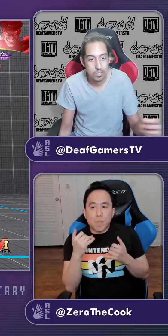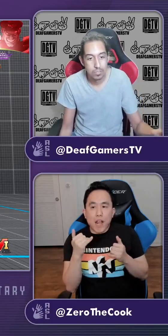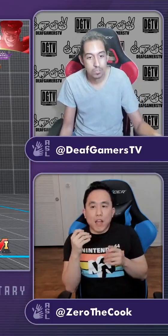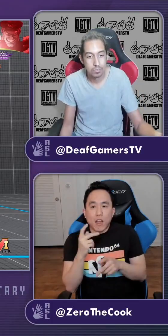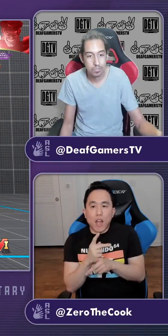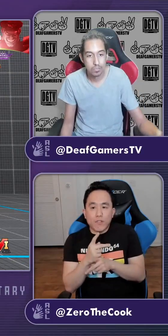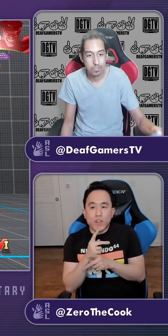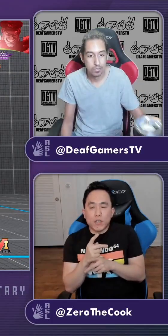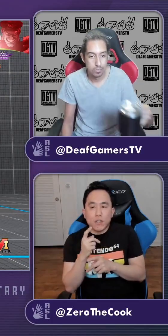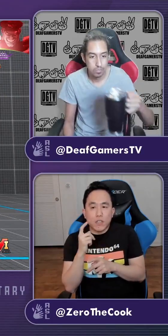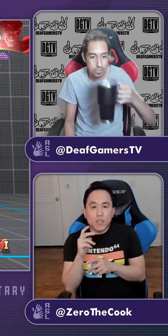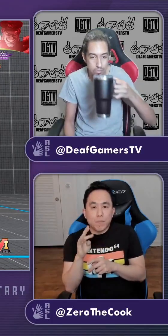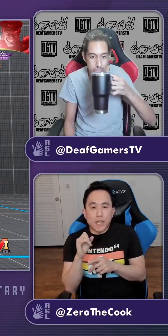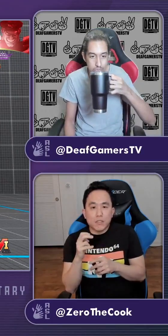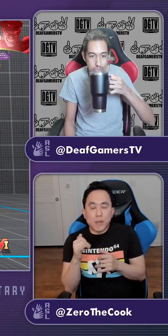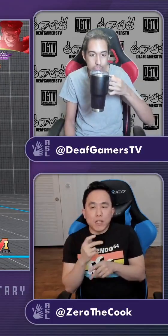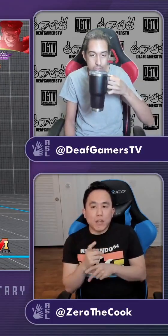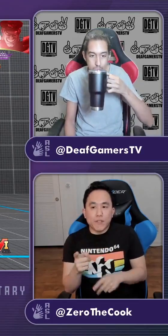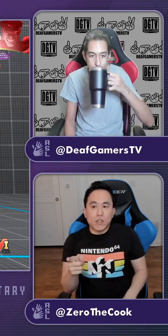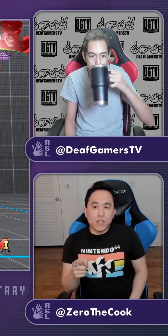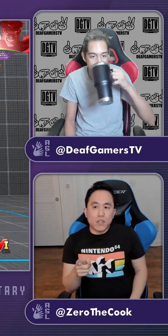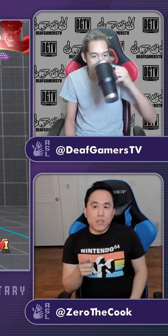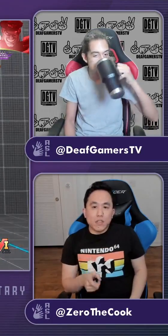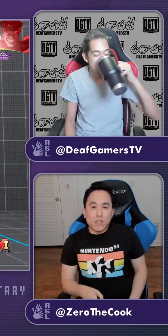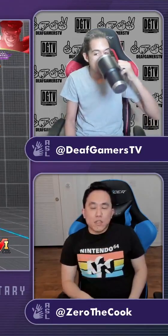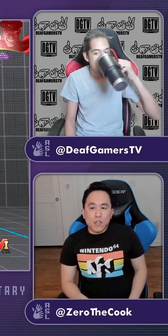no need to overextend anymore. You're stuck in the corner